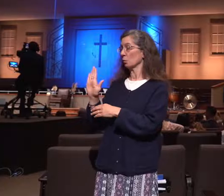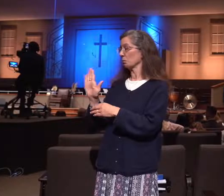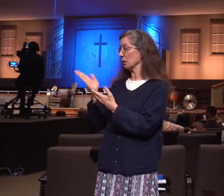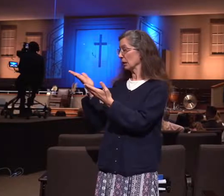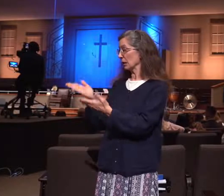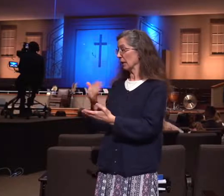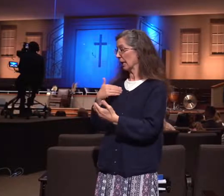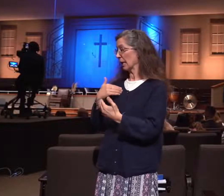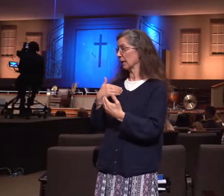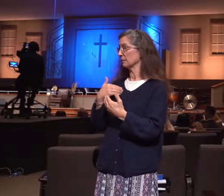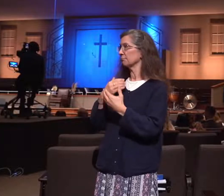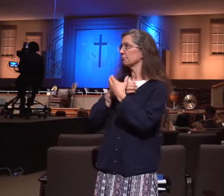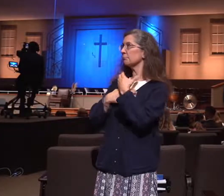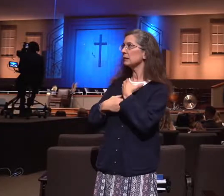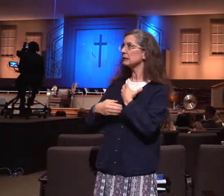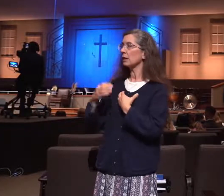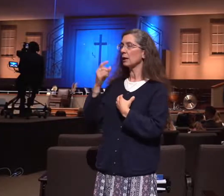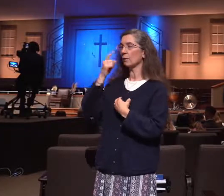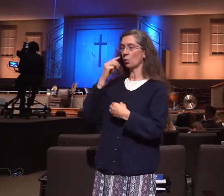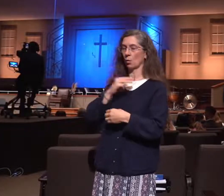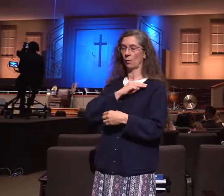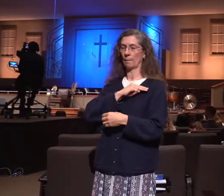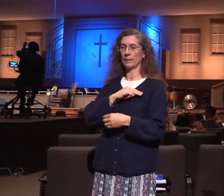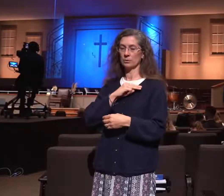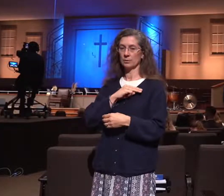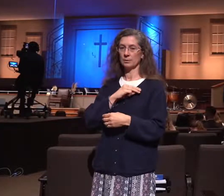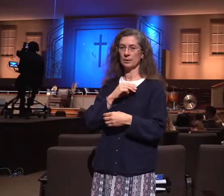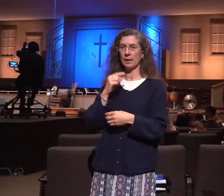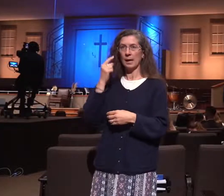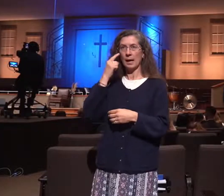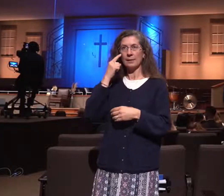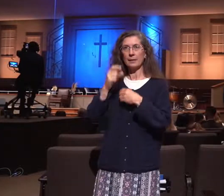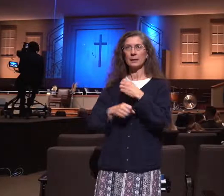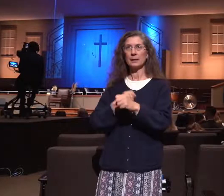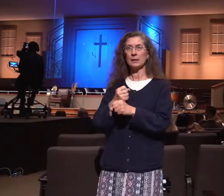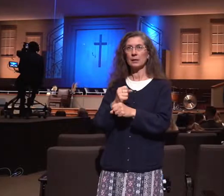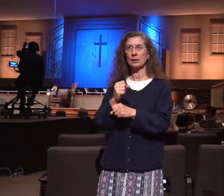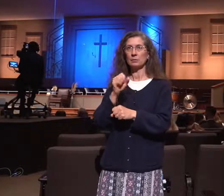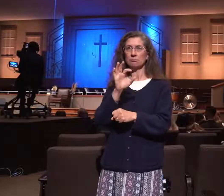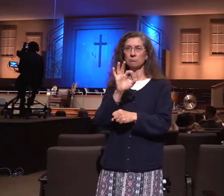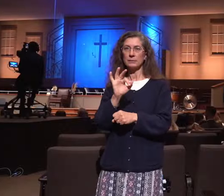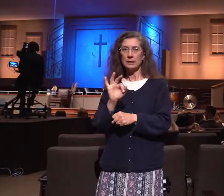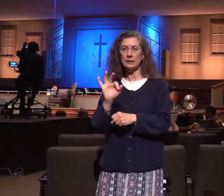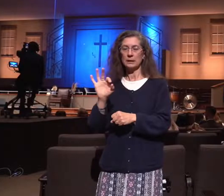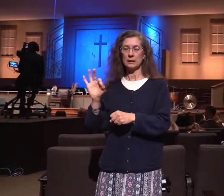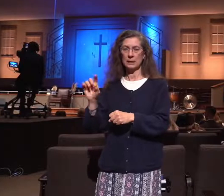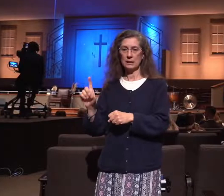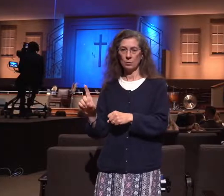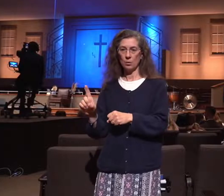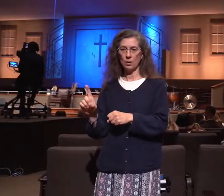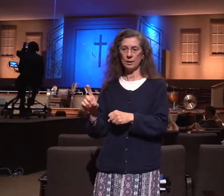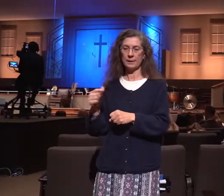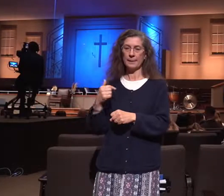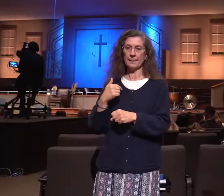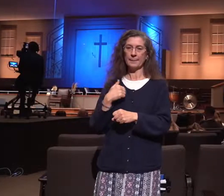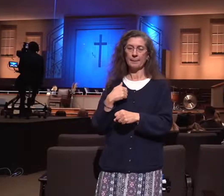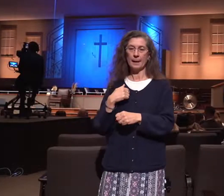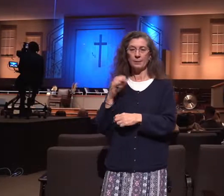world. And I think it was 1991, the first time I preached down at the church down on the